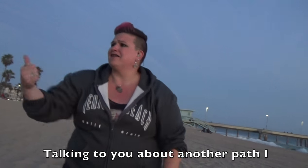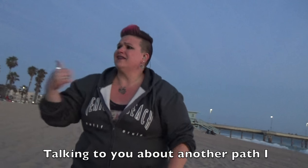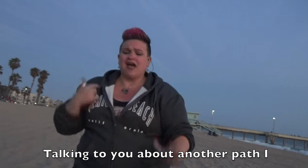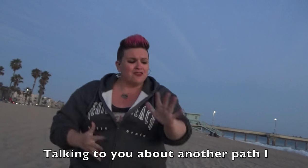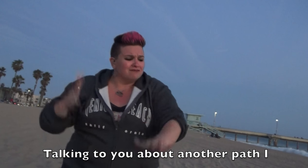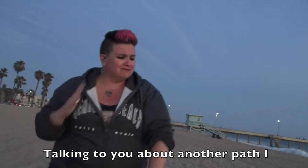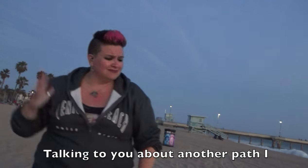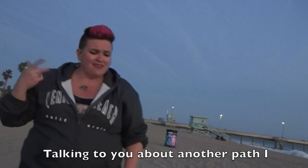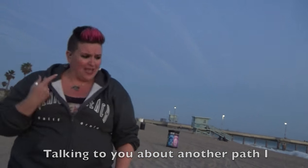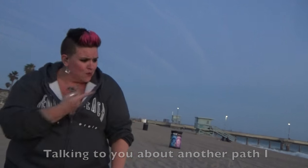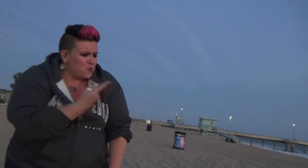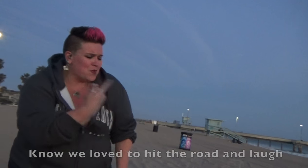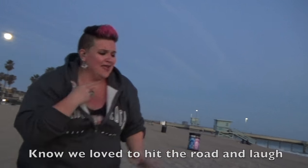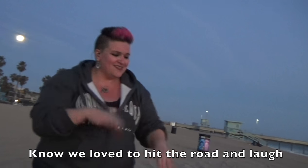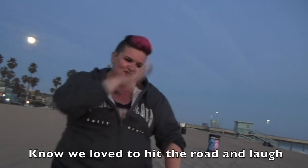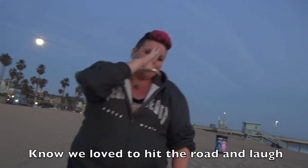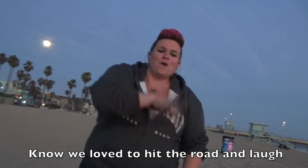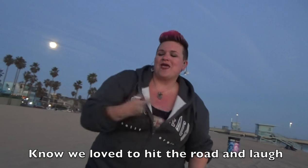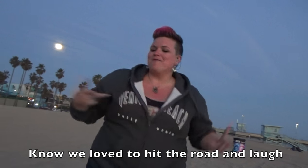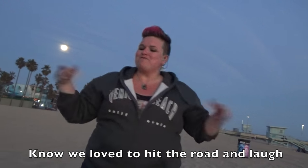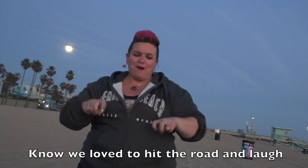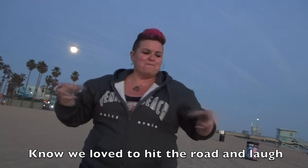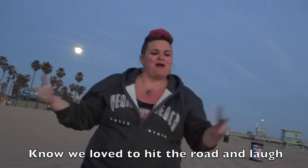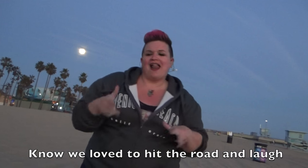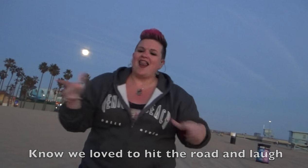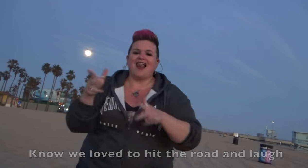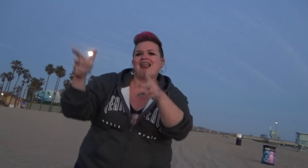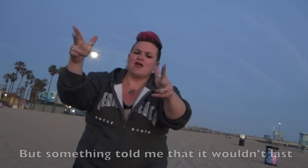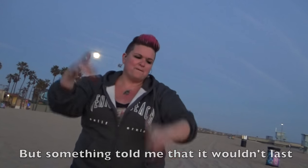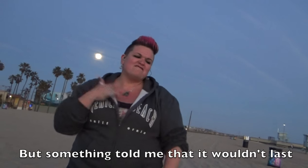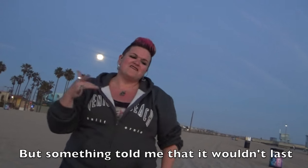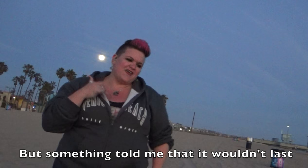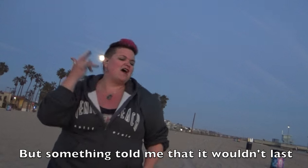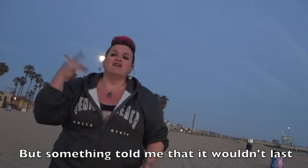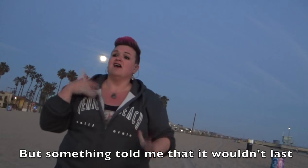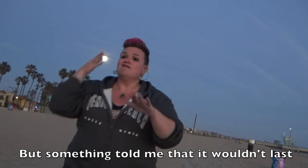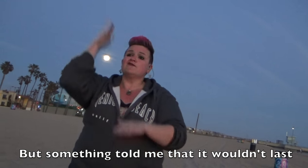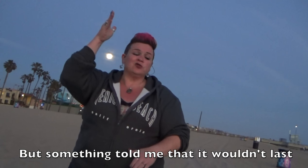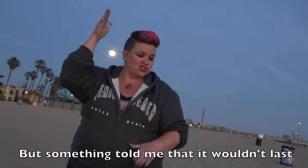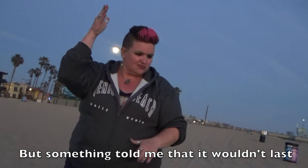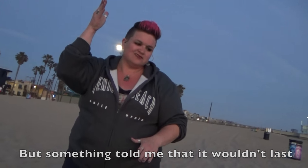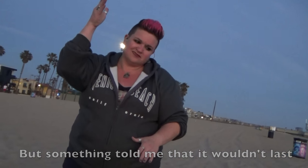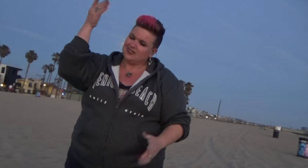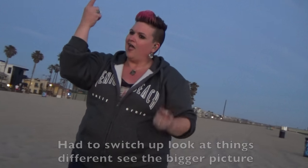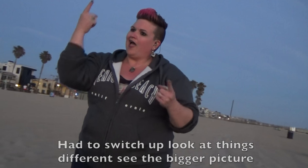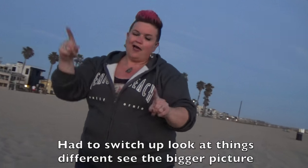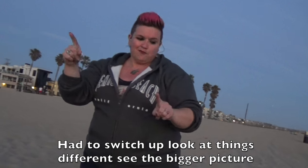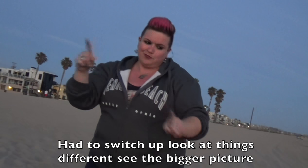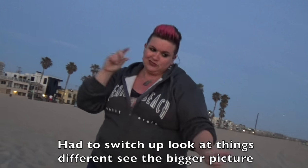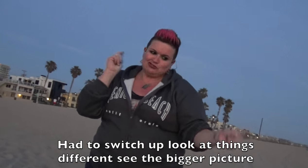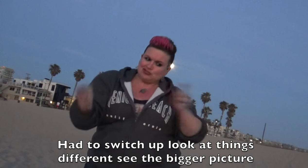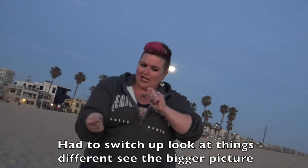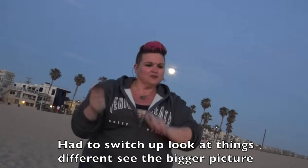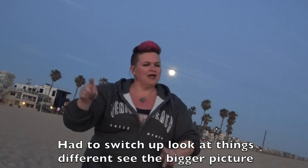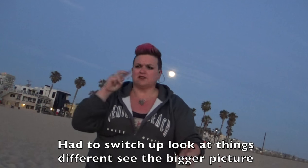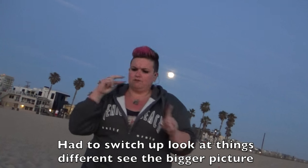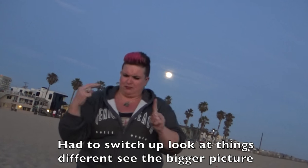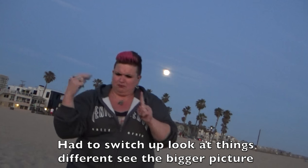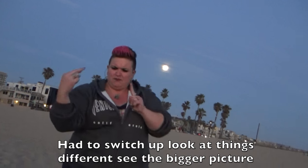about another path I know we love to hit the road and laugh But something told me that it wouldn't last Had to switch up, look at